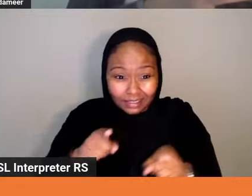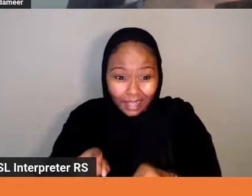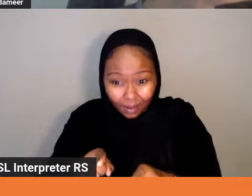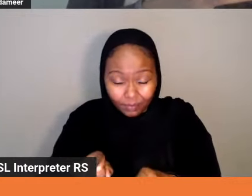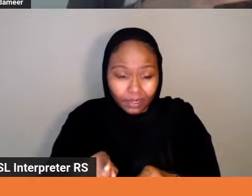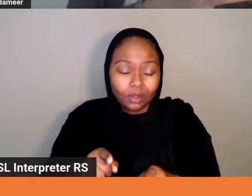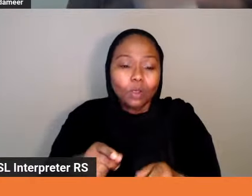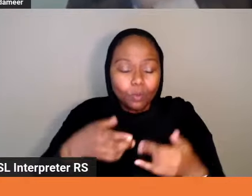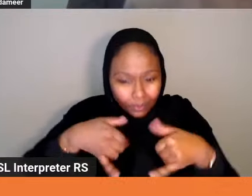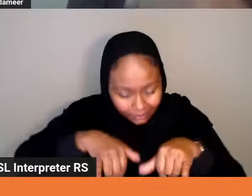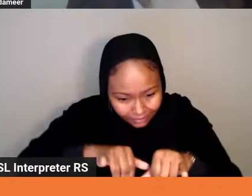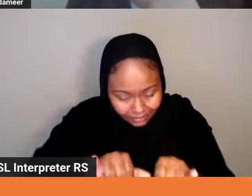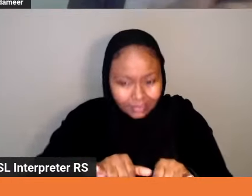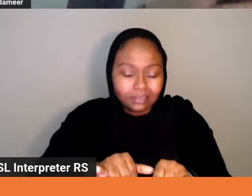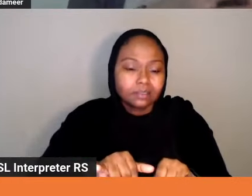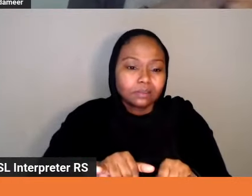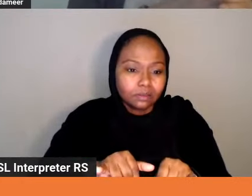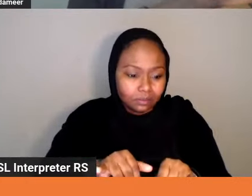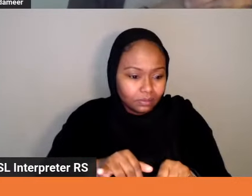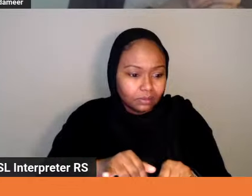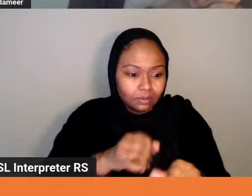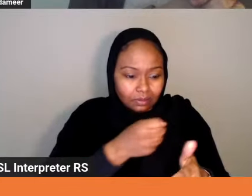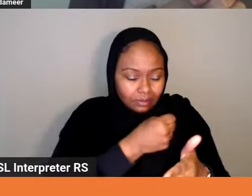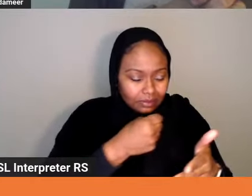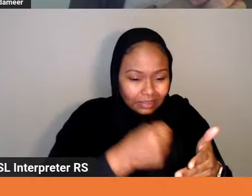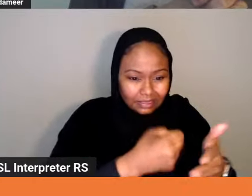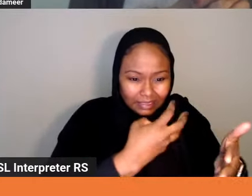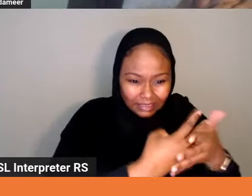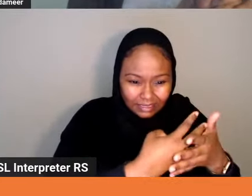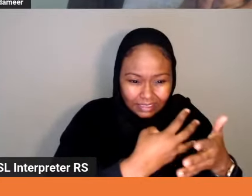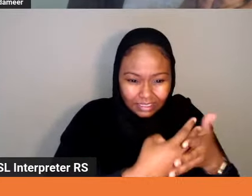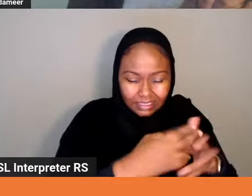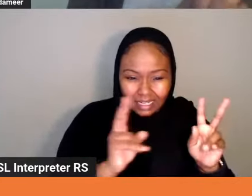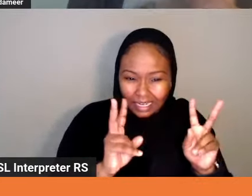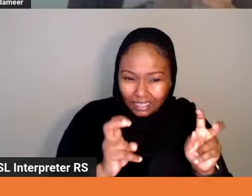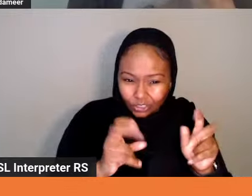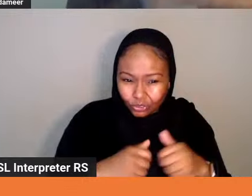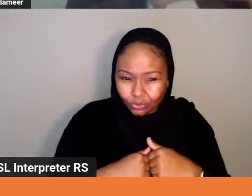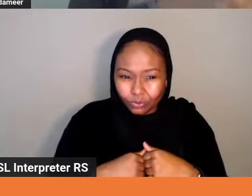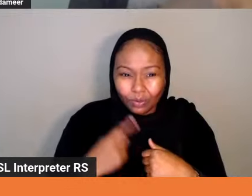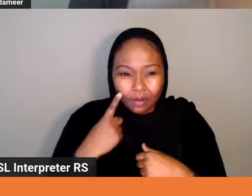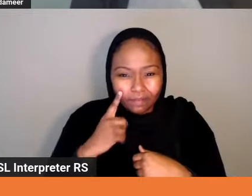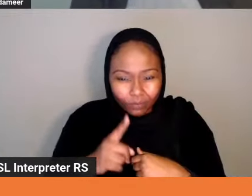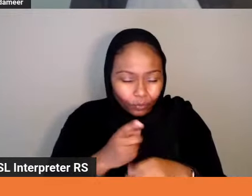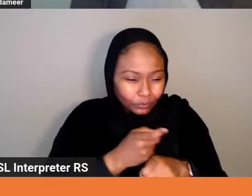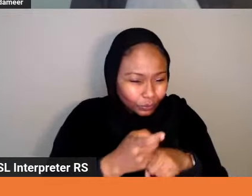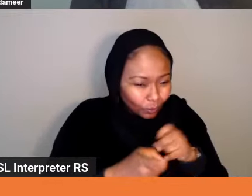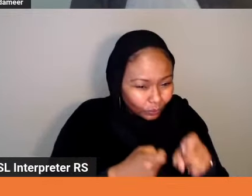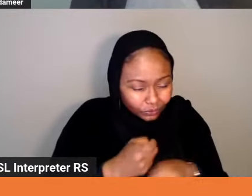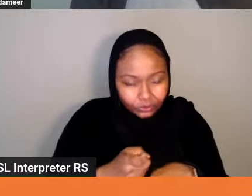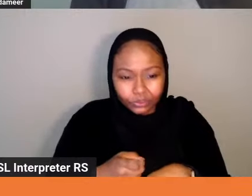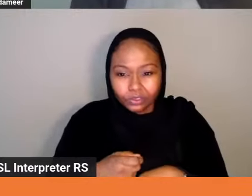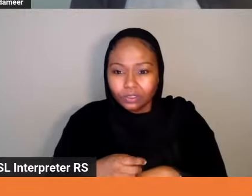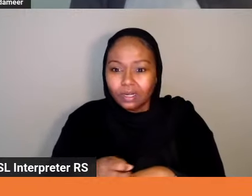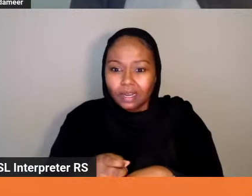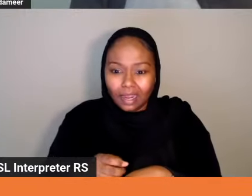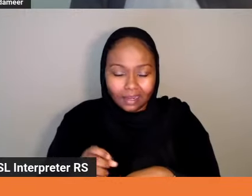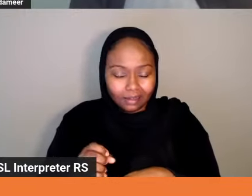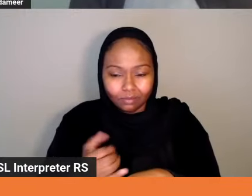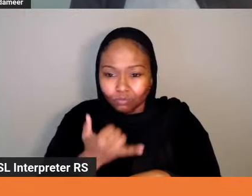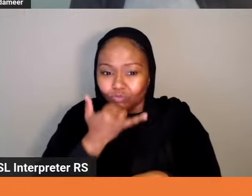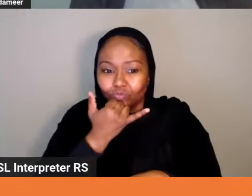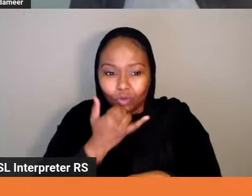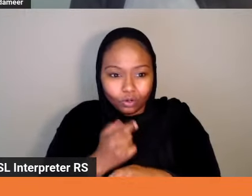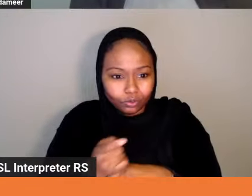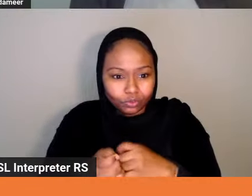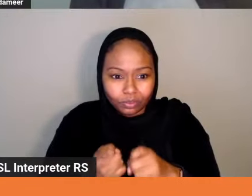issue and the thousands of people that they are subjected for arrest, torture, and ill treatment now, I'm